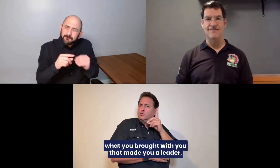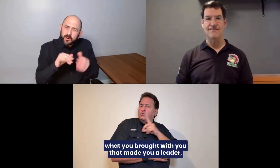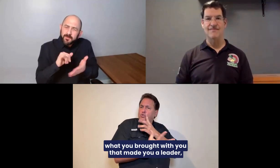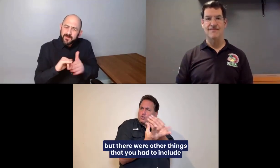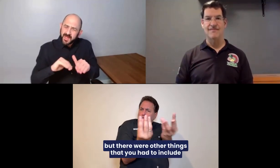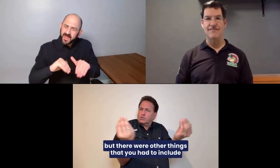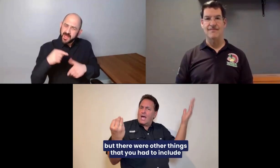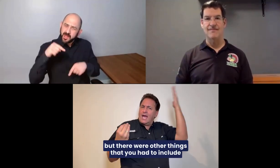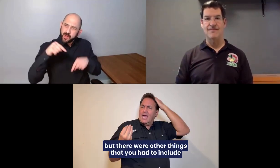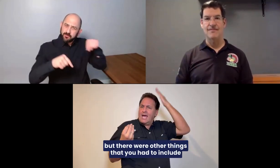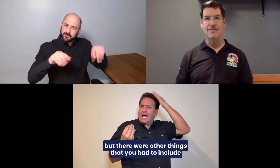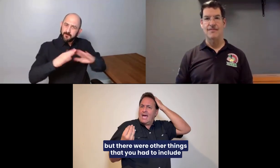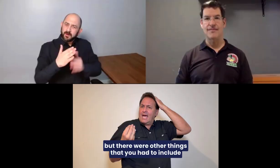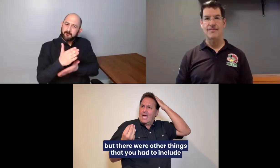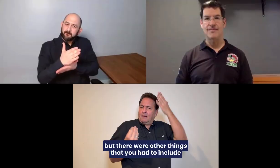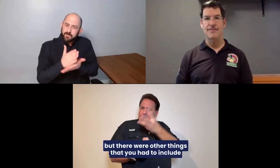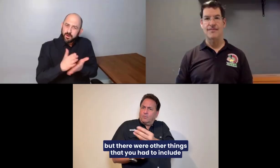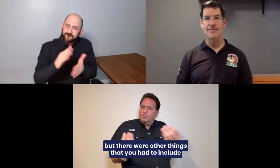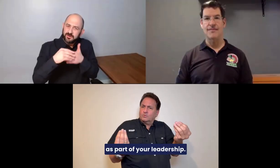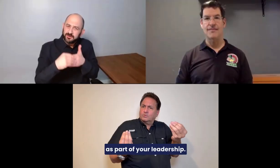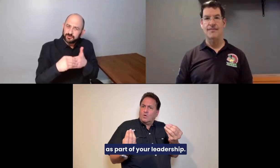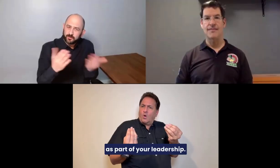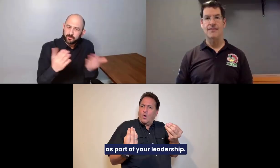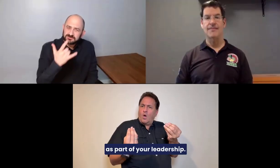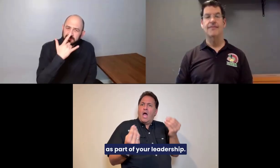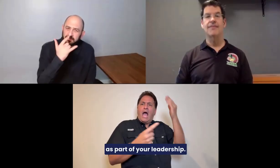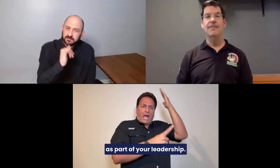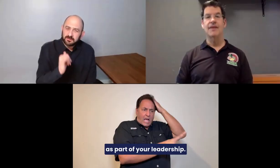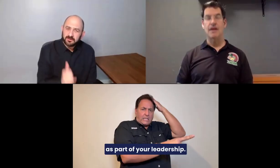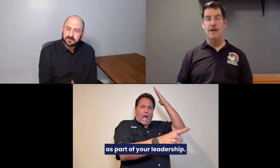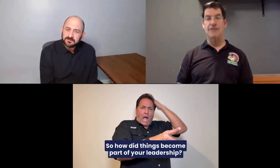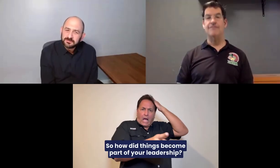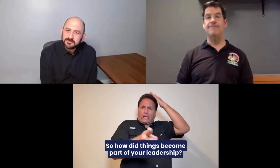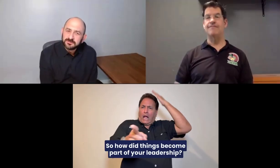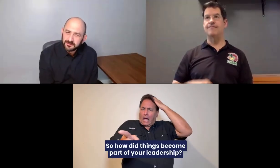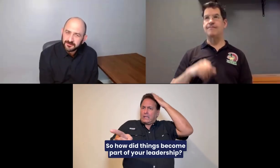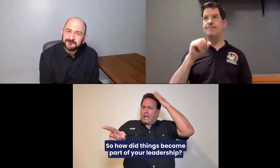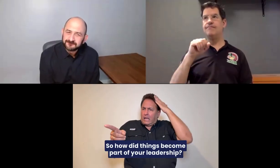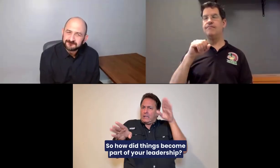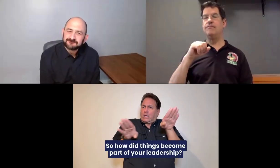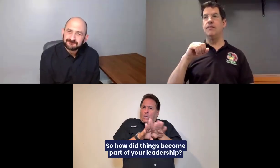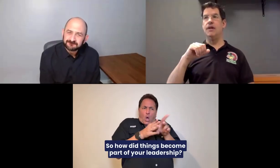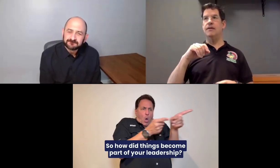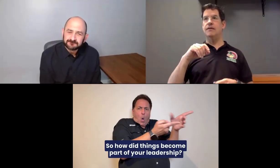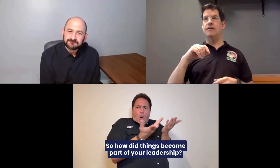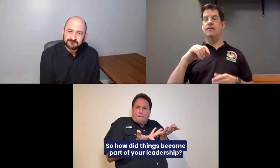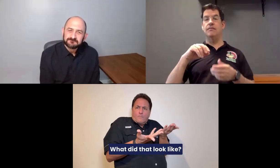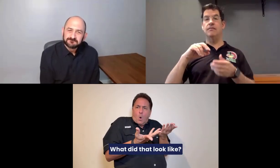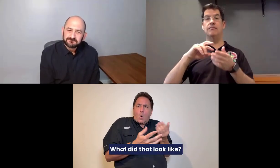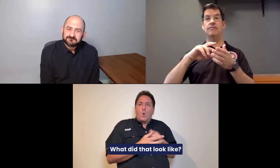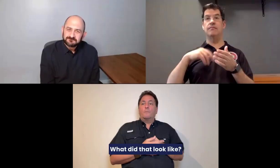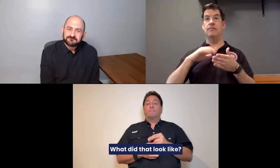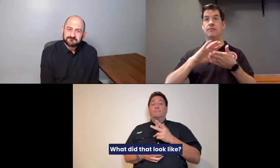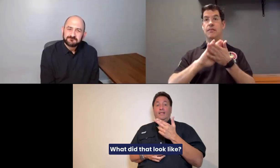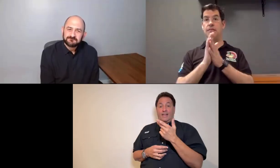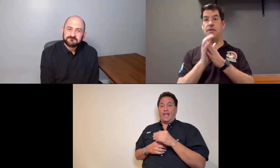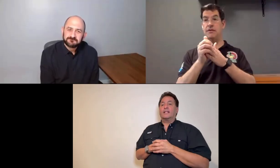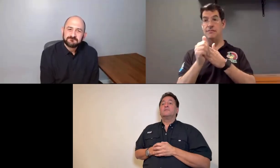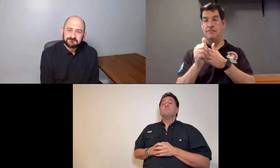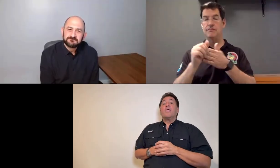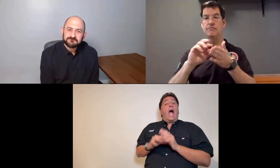you a leader, but there were other things that you had to include as part of your leadership. So, how did things become part of your leadership? What did that look